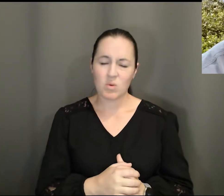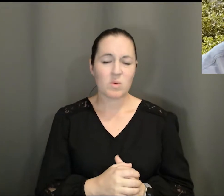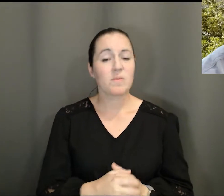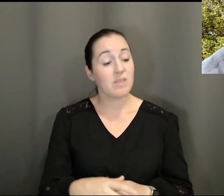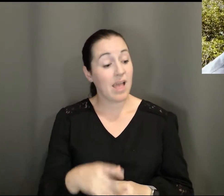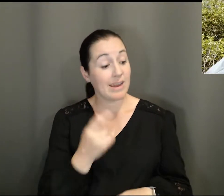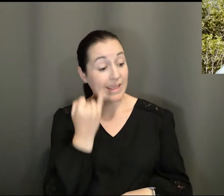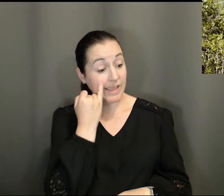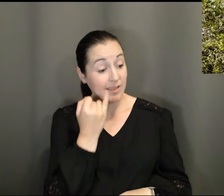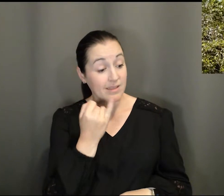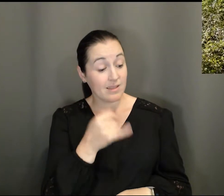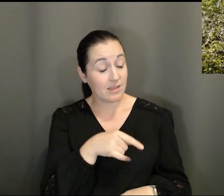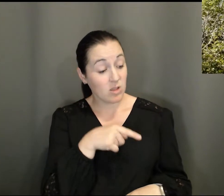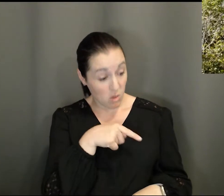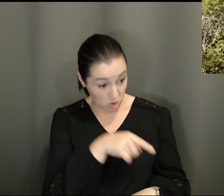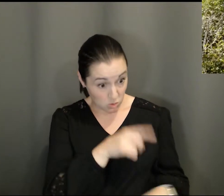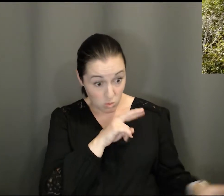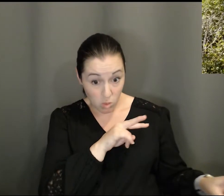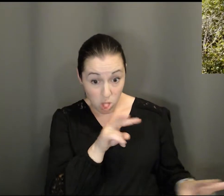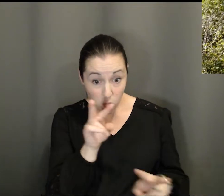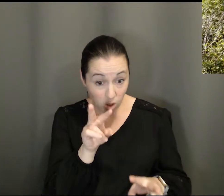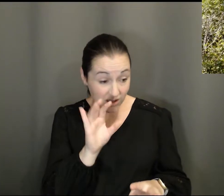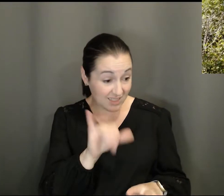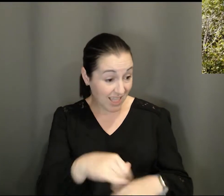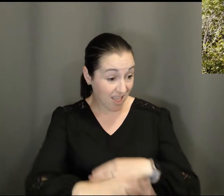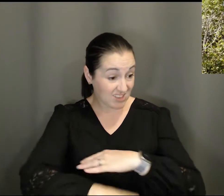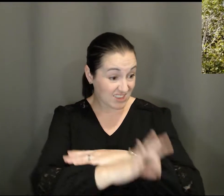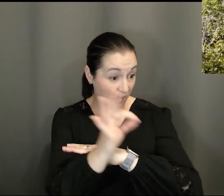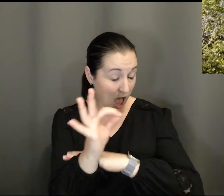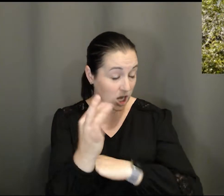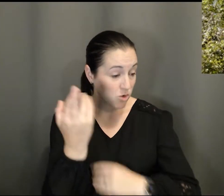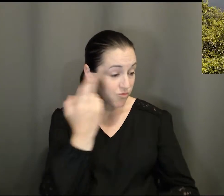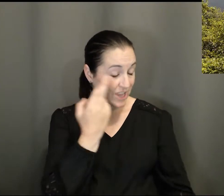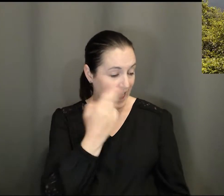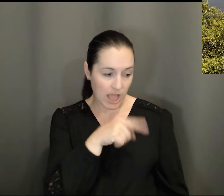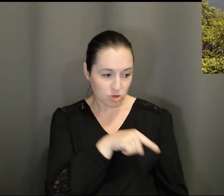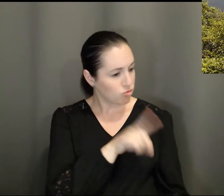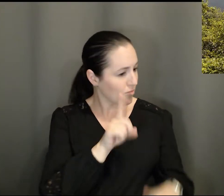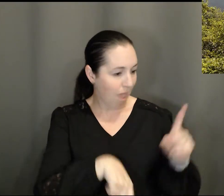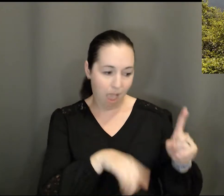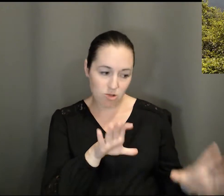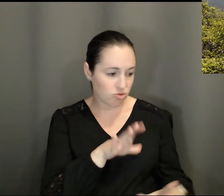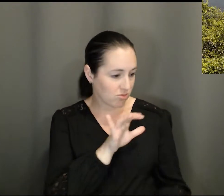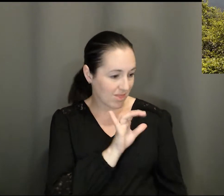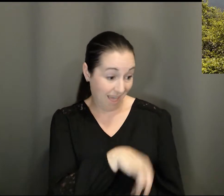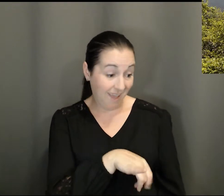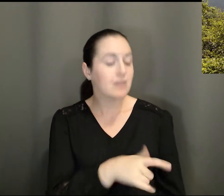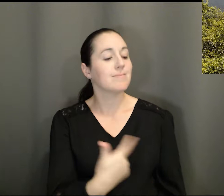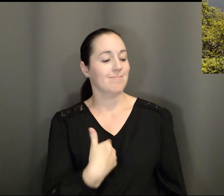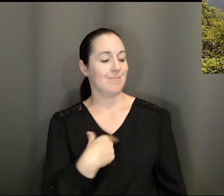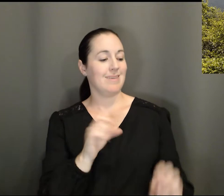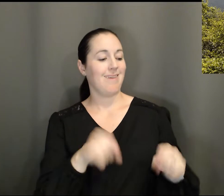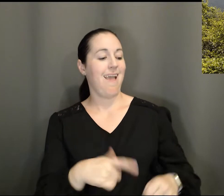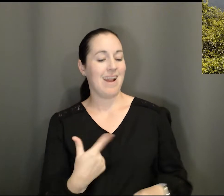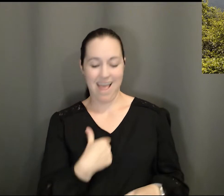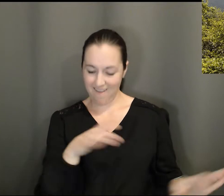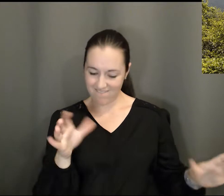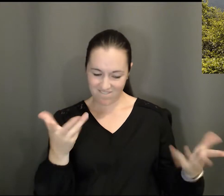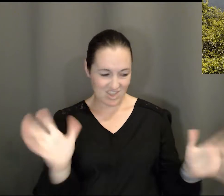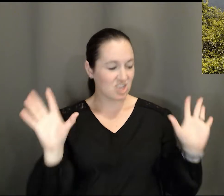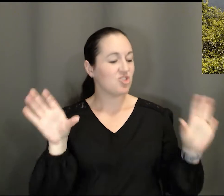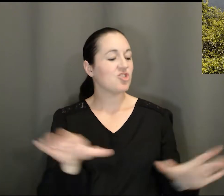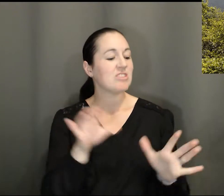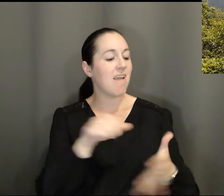that we understand this. If you're familiar with Job's story, for instance, in the Old Testament, we're introduced to Job in the first couple of chapters of that